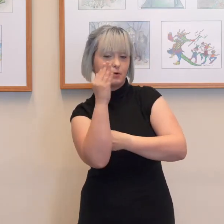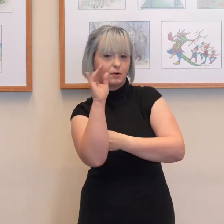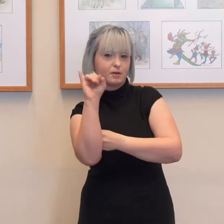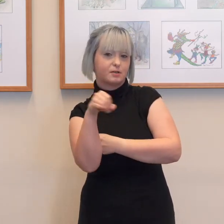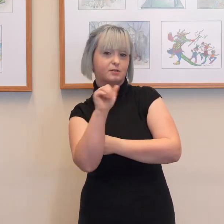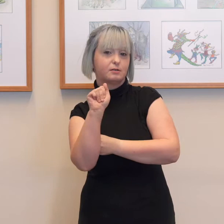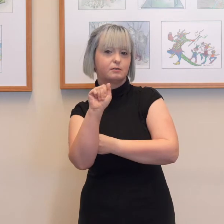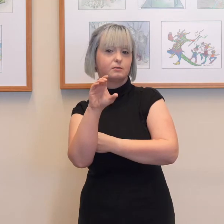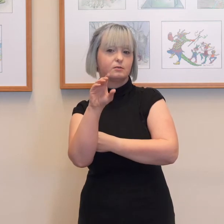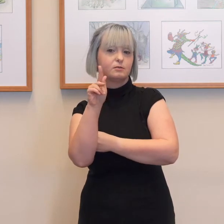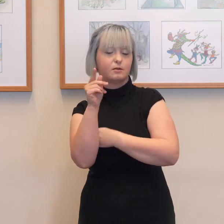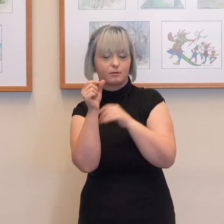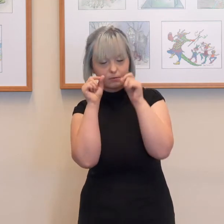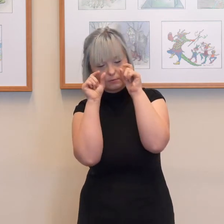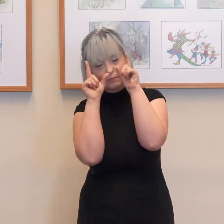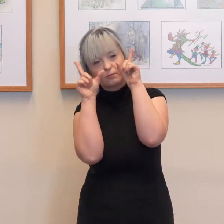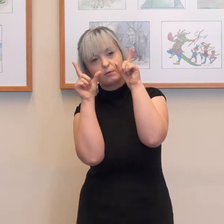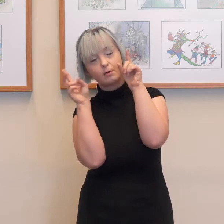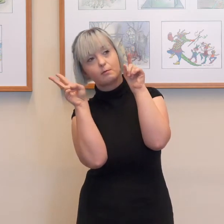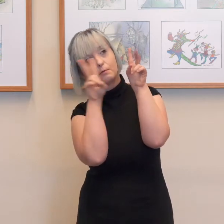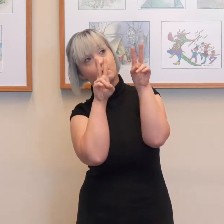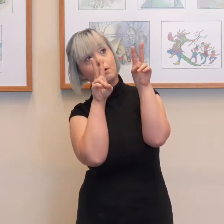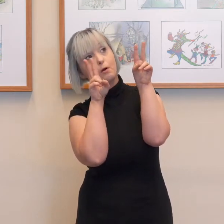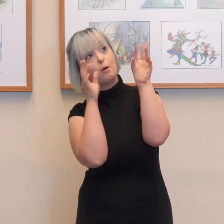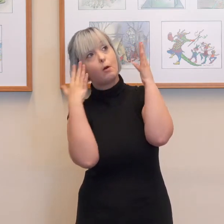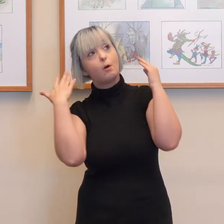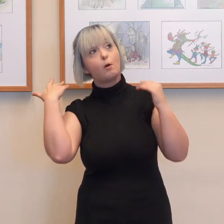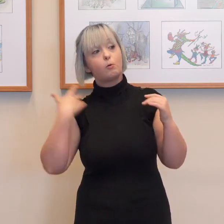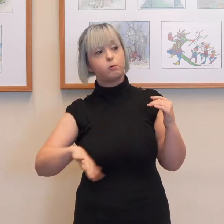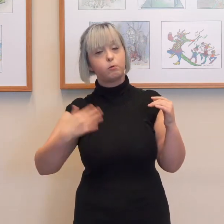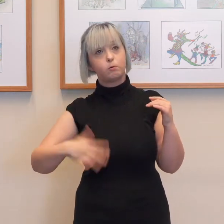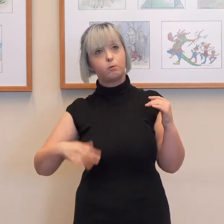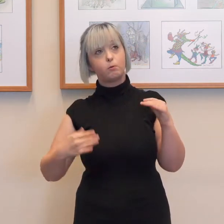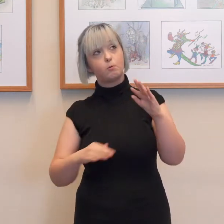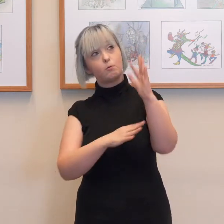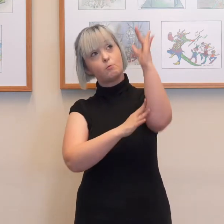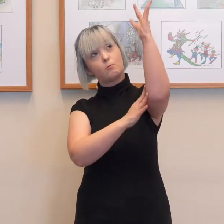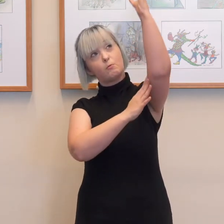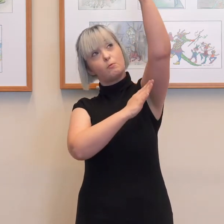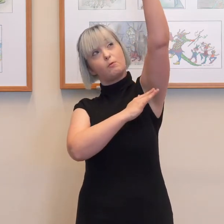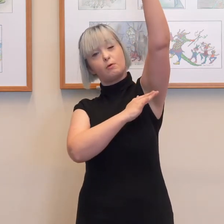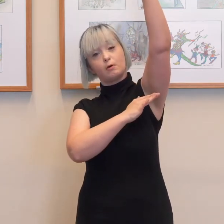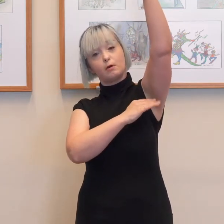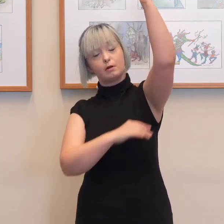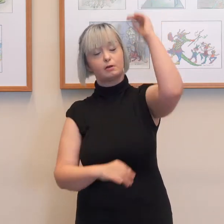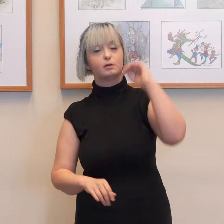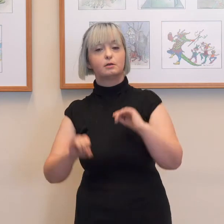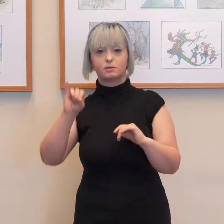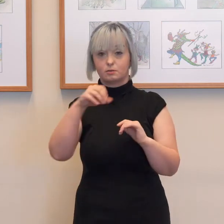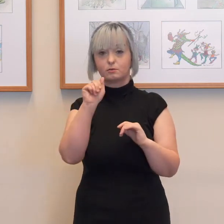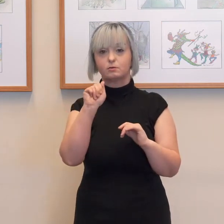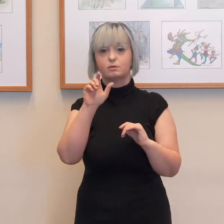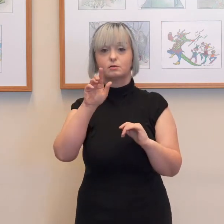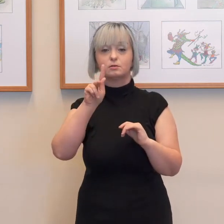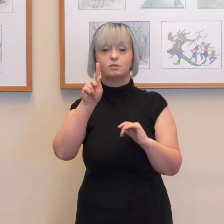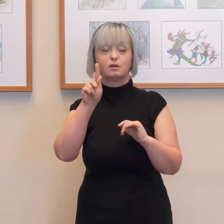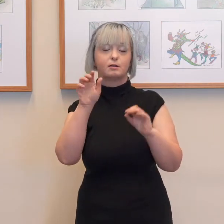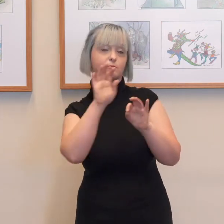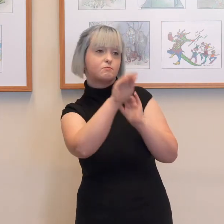And in the morning, Jack woke up and was amazed by the large beanstalk. He